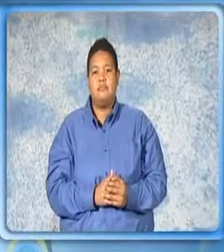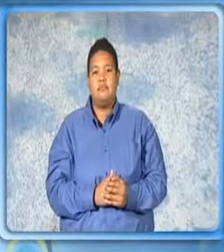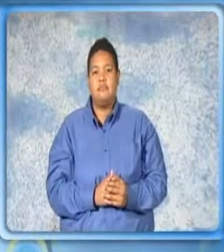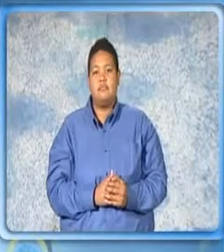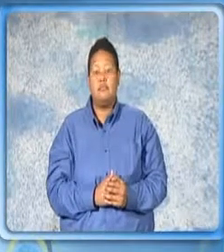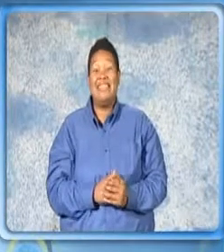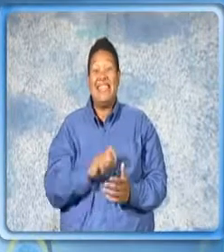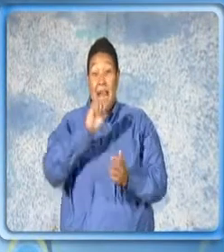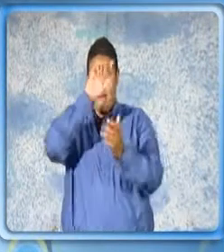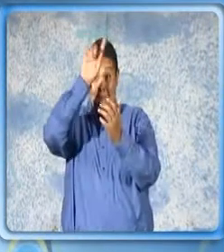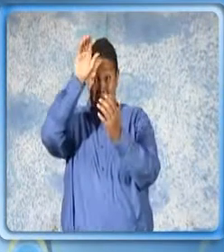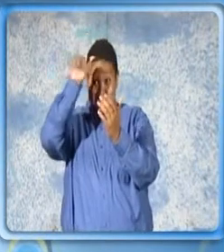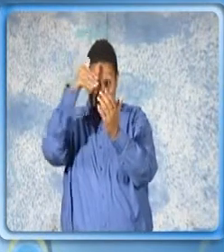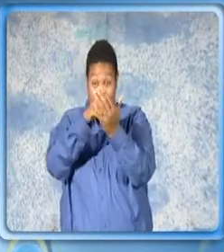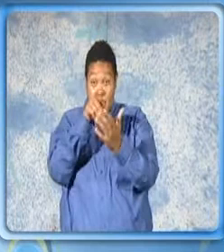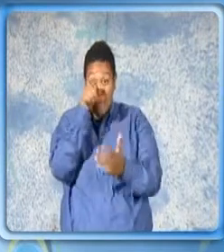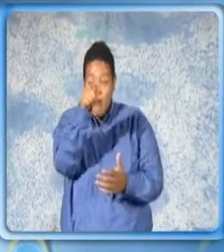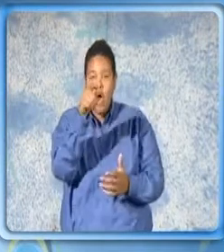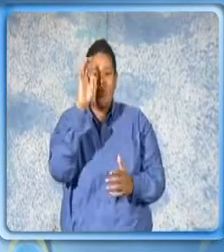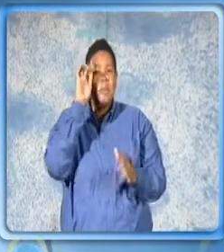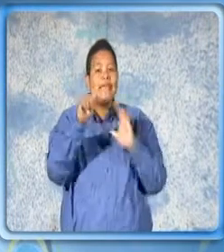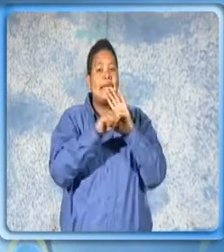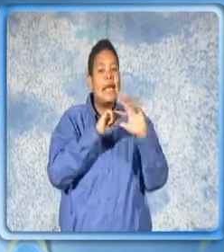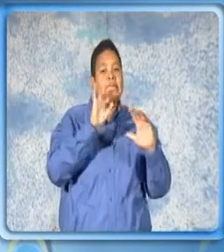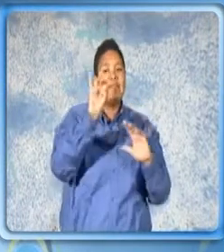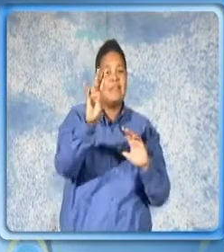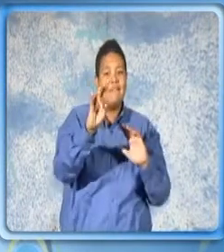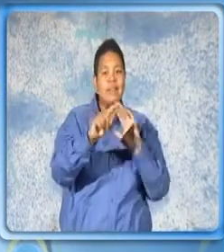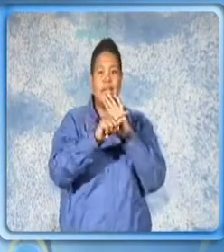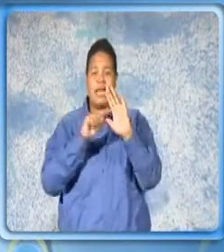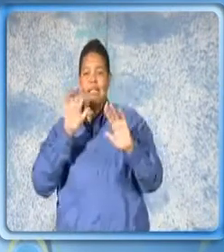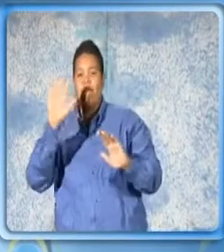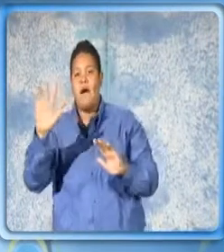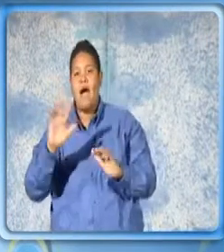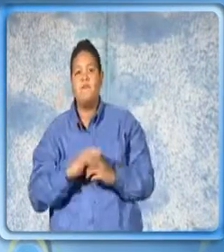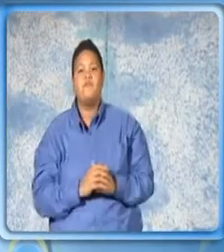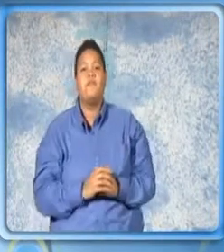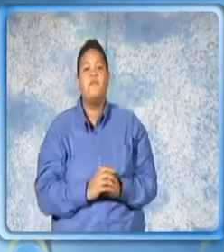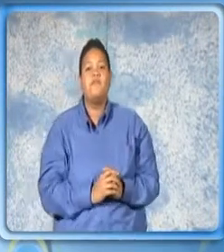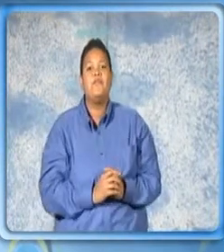The midpoint would be -7, -5.